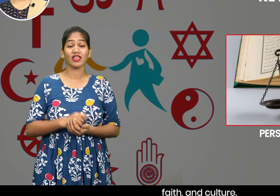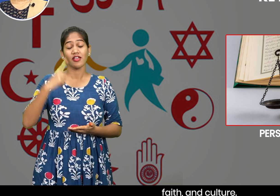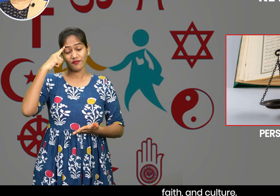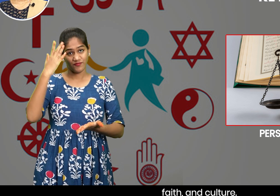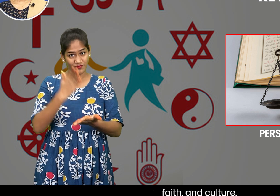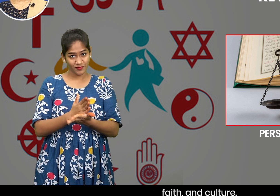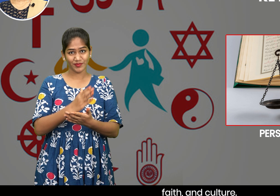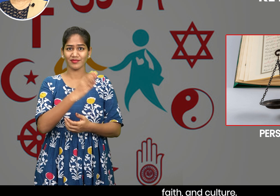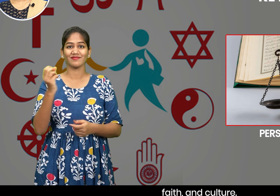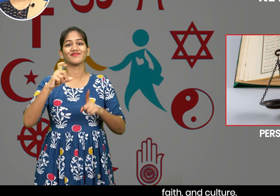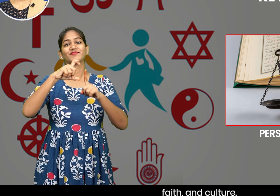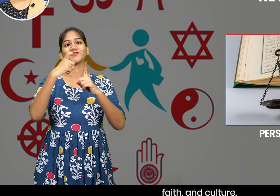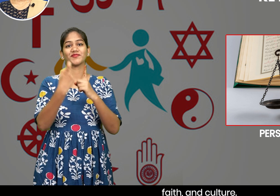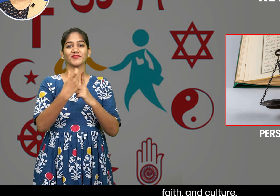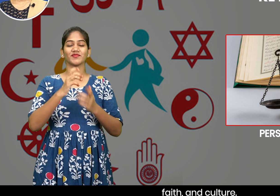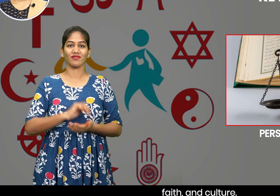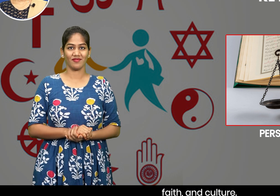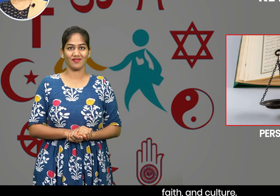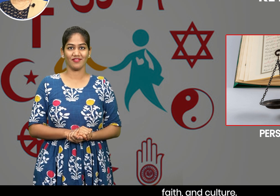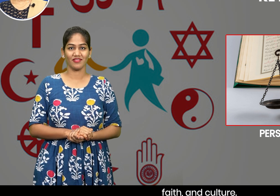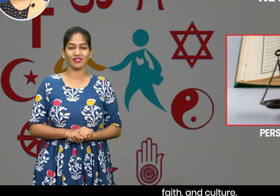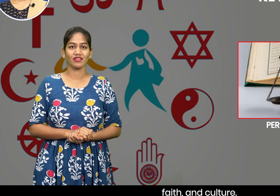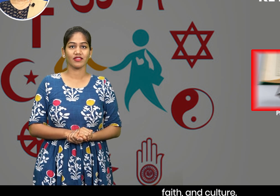faith and culture.